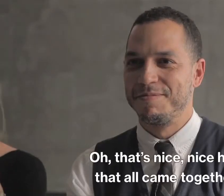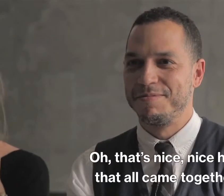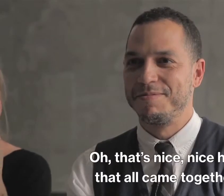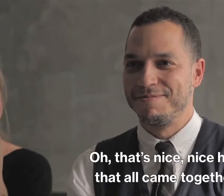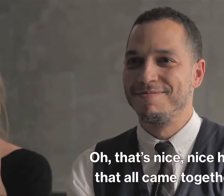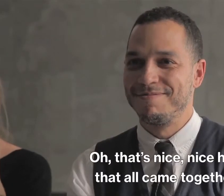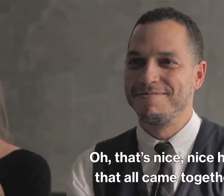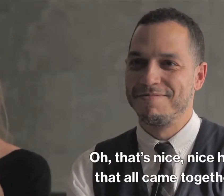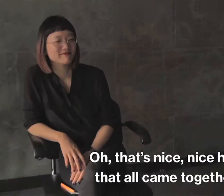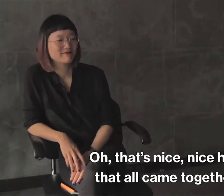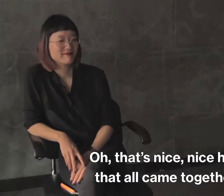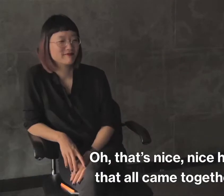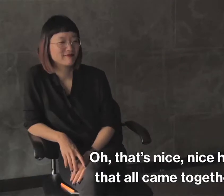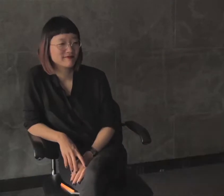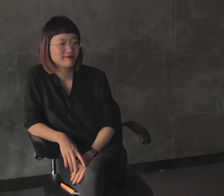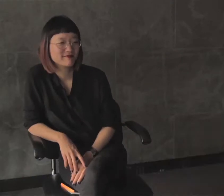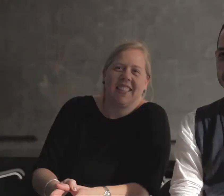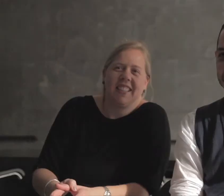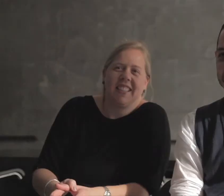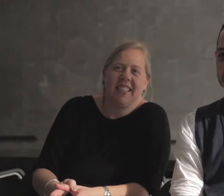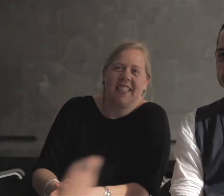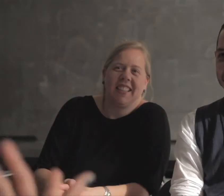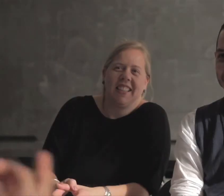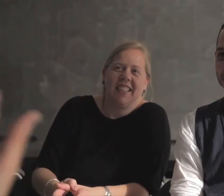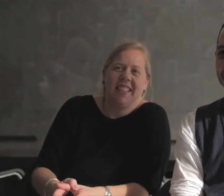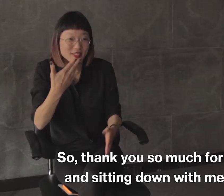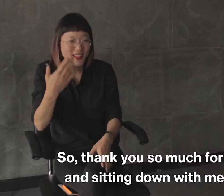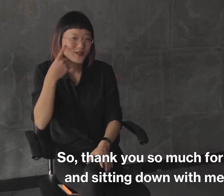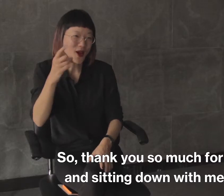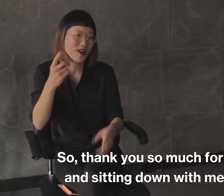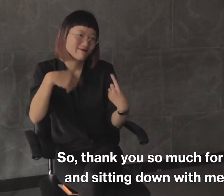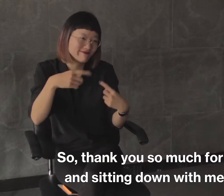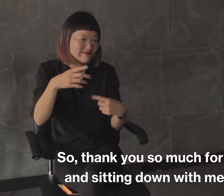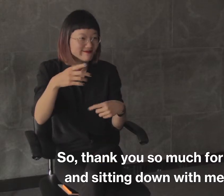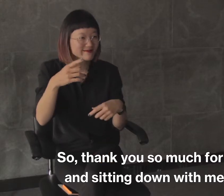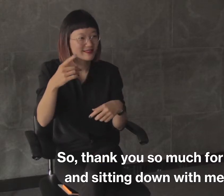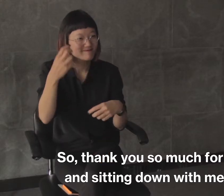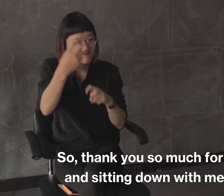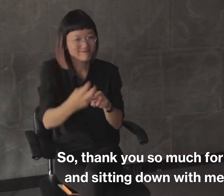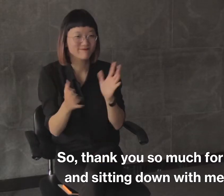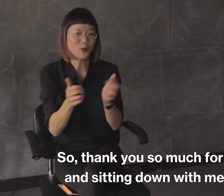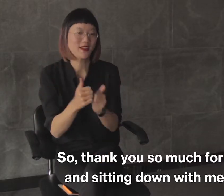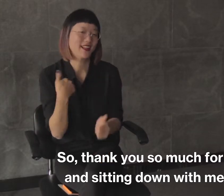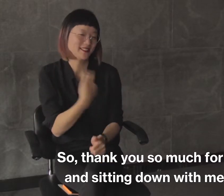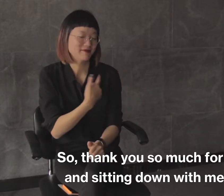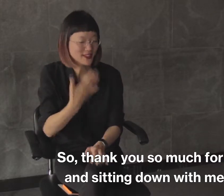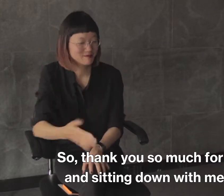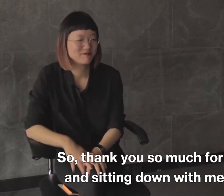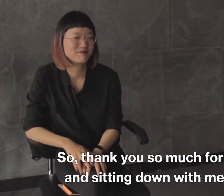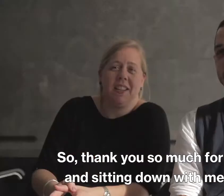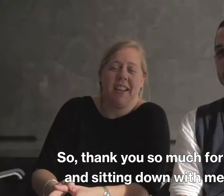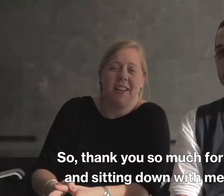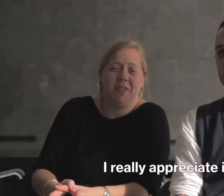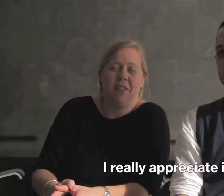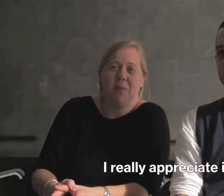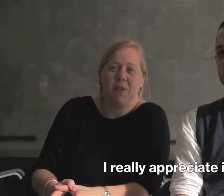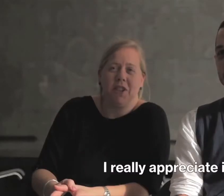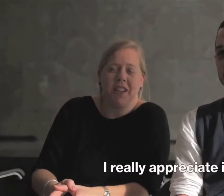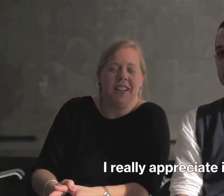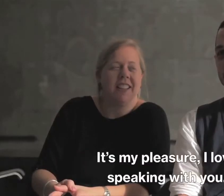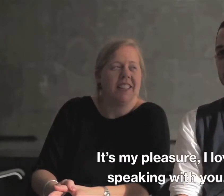Oh, that's nice. Nice how that all came together. Sorry. So thank you so much for coming and sitting down with me today.